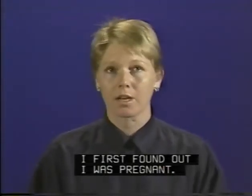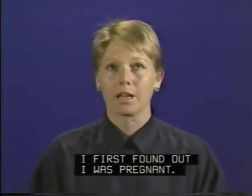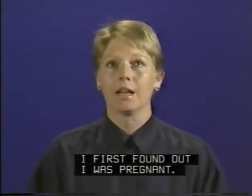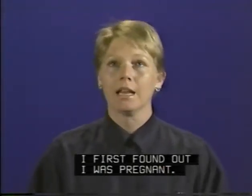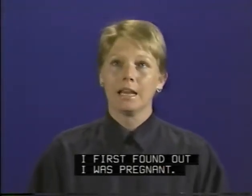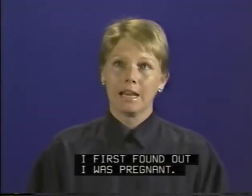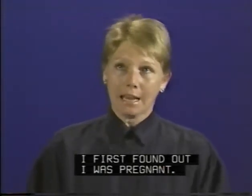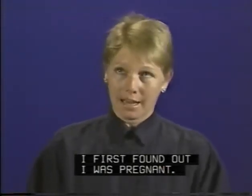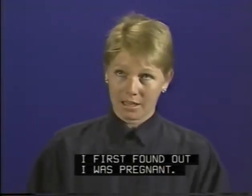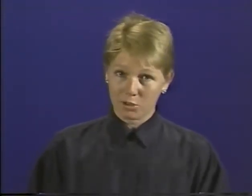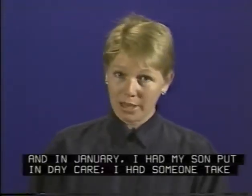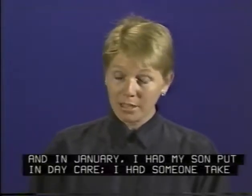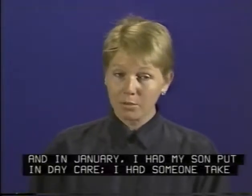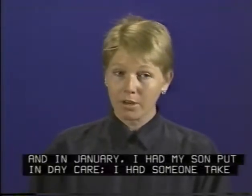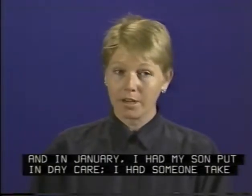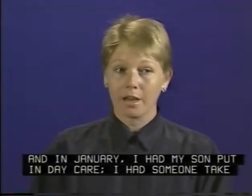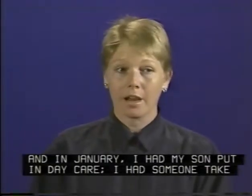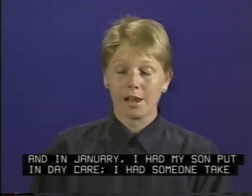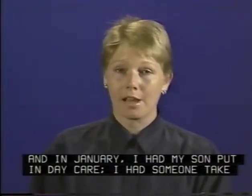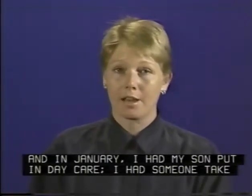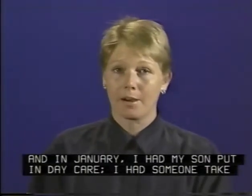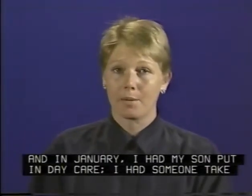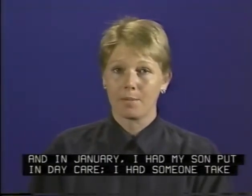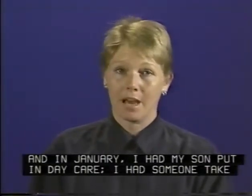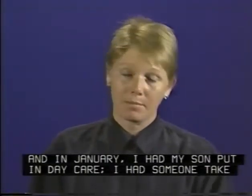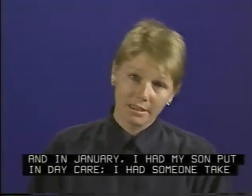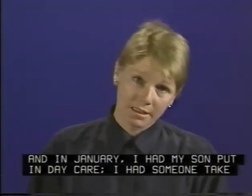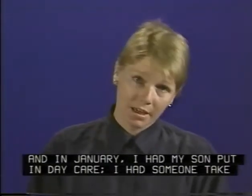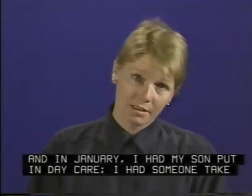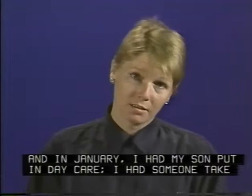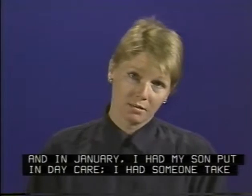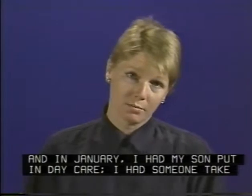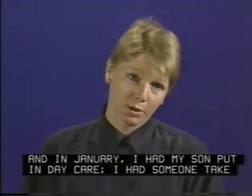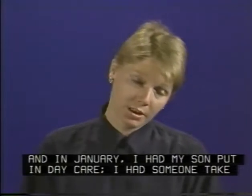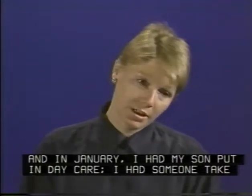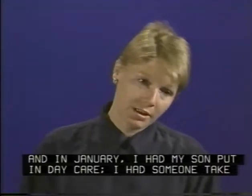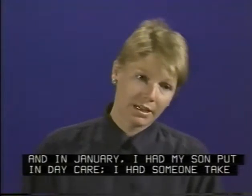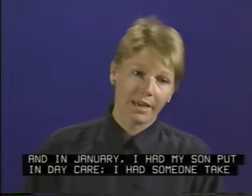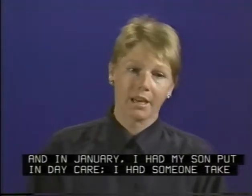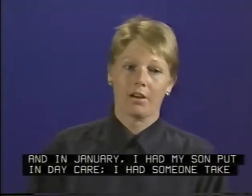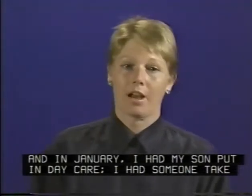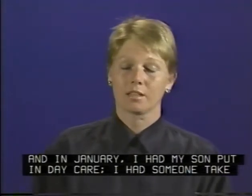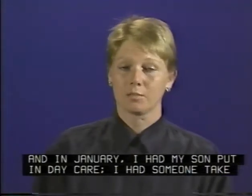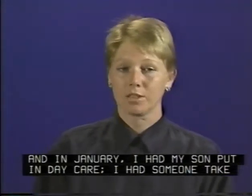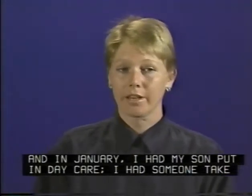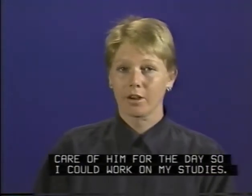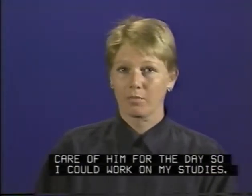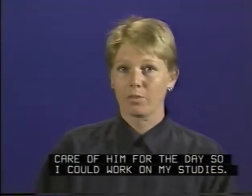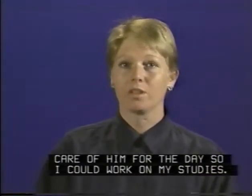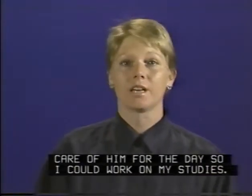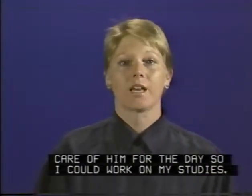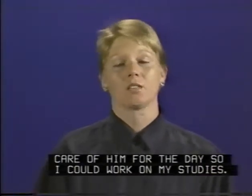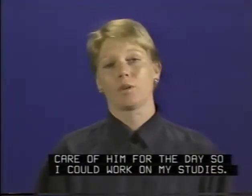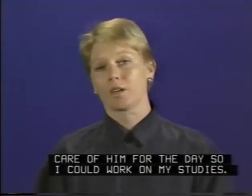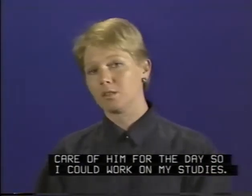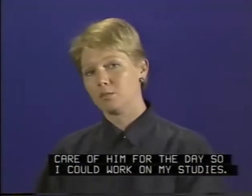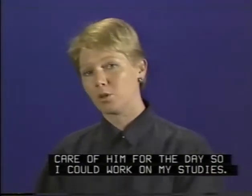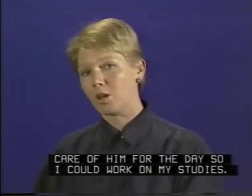pregnant. And in January, I had my son put in daycare. I had someone take care of him for the day so I could work on